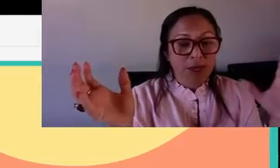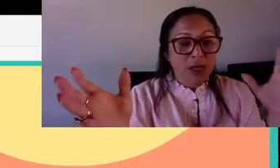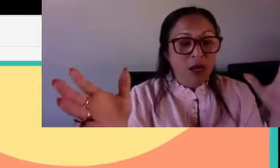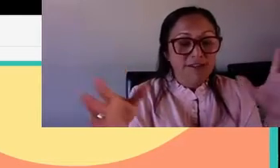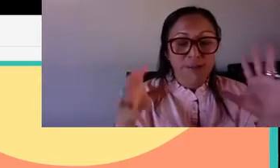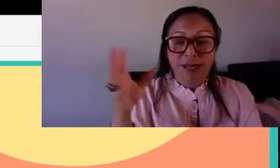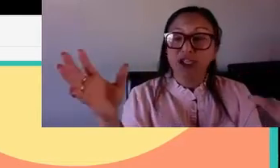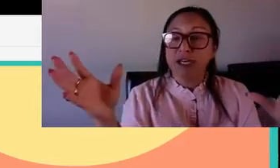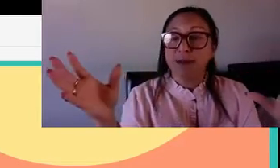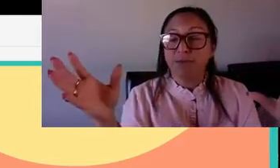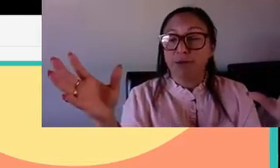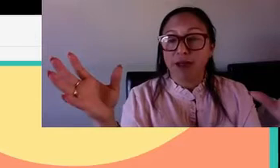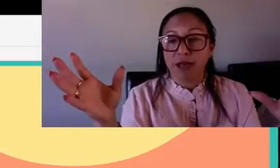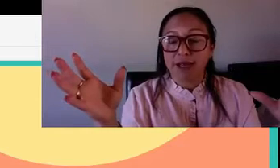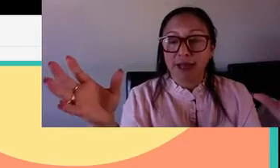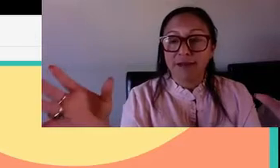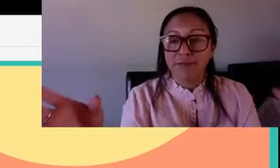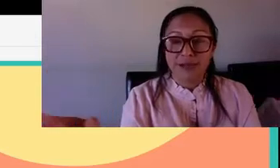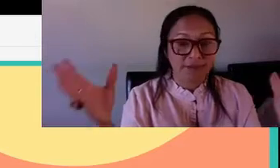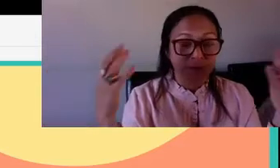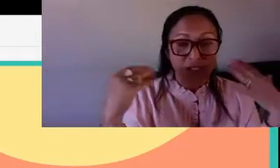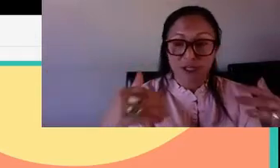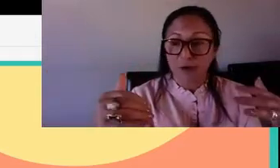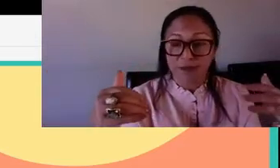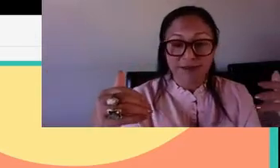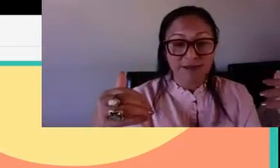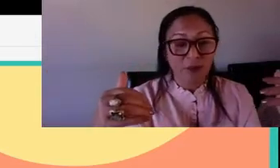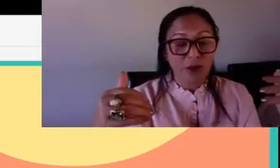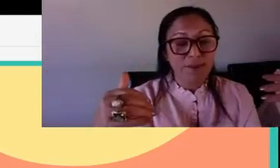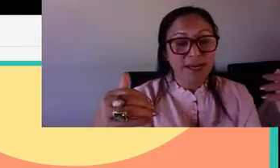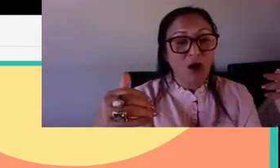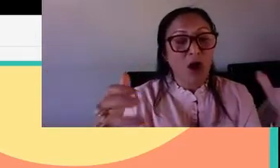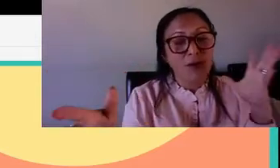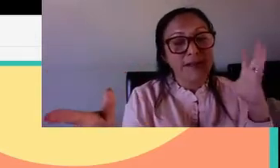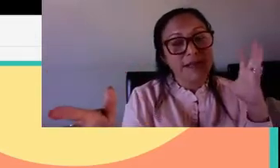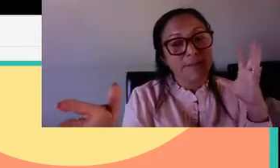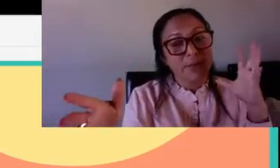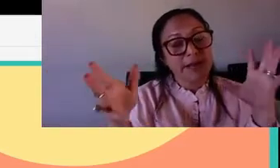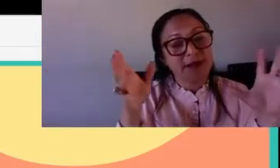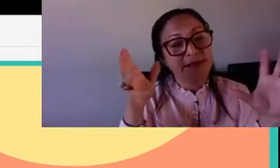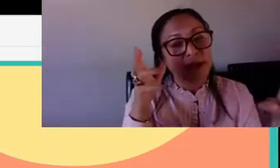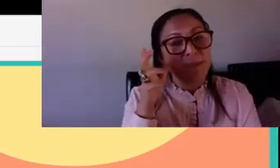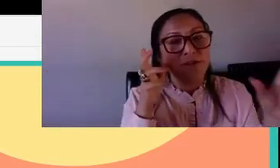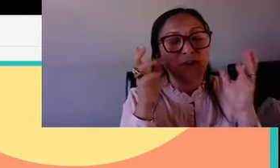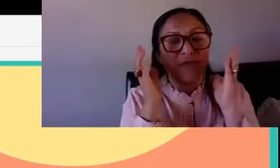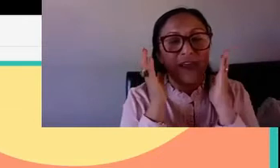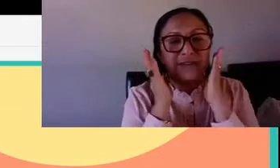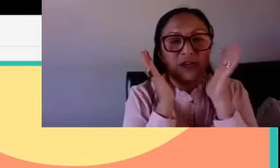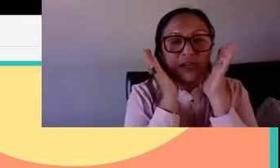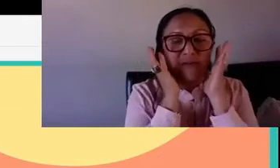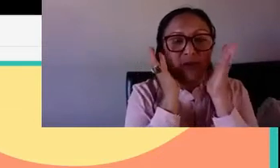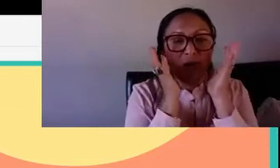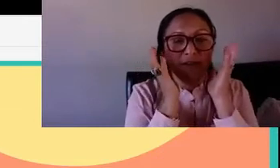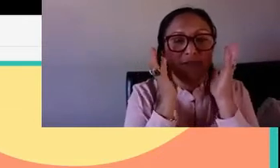Um, a speech tip from, again, because I'm a speech therapist, would be always like bringing things up to your face